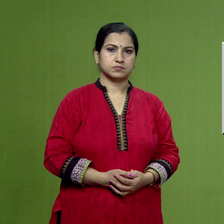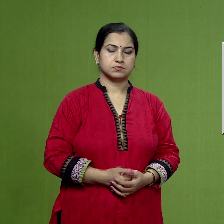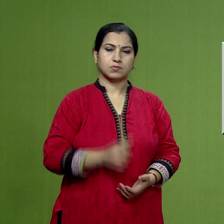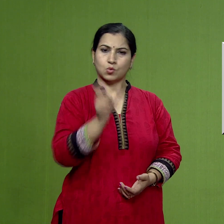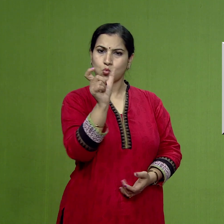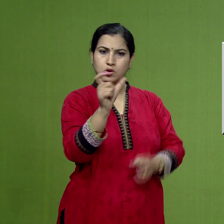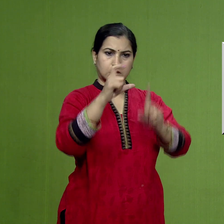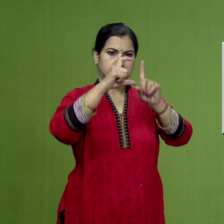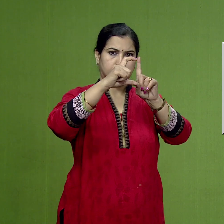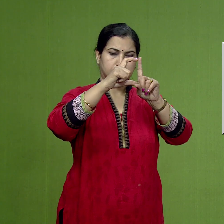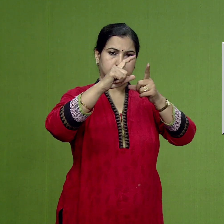Density of population.